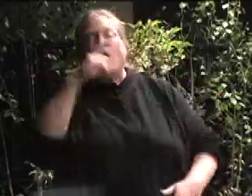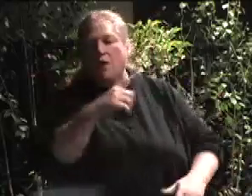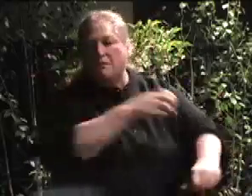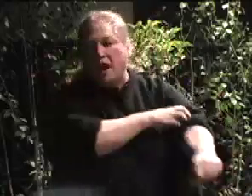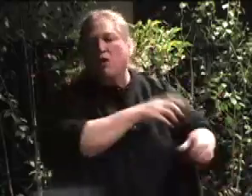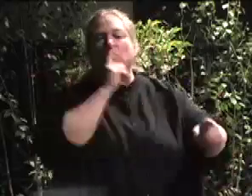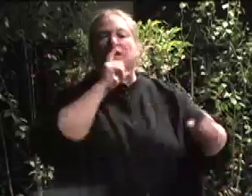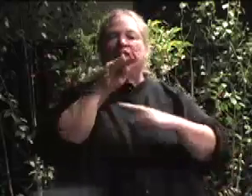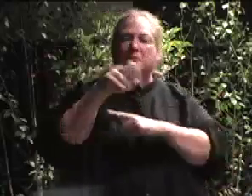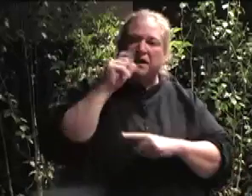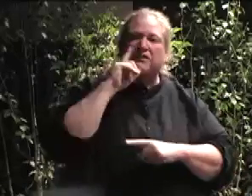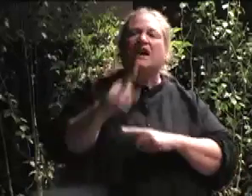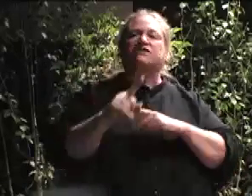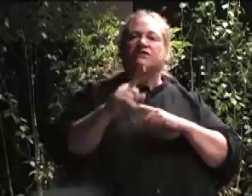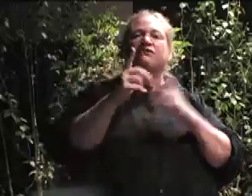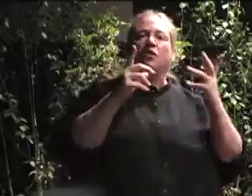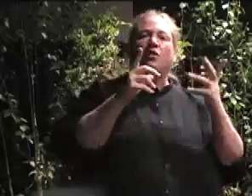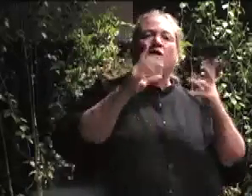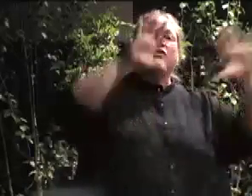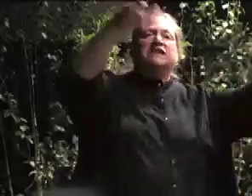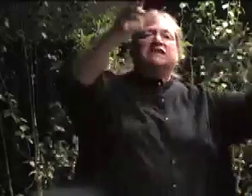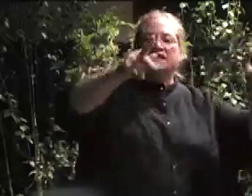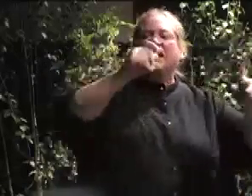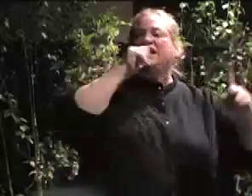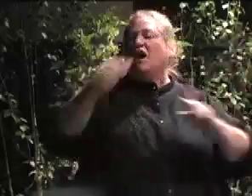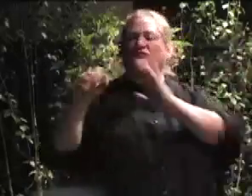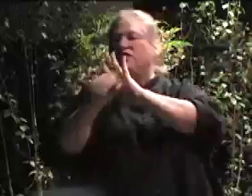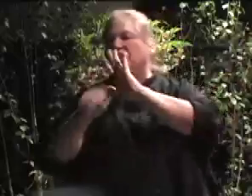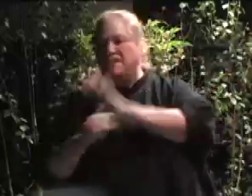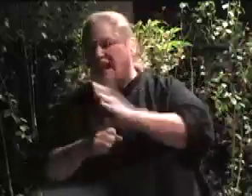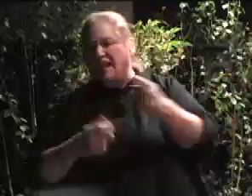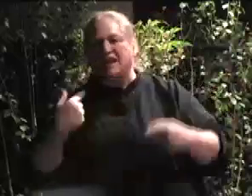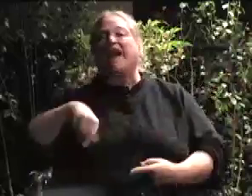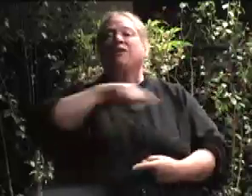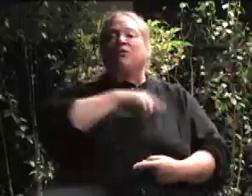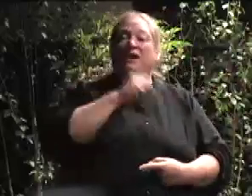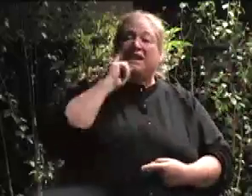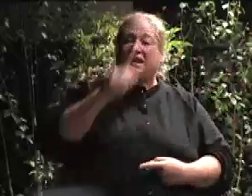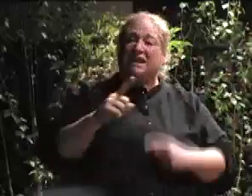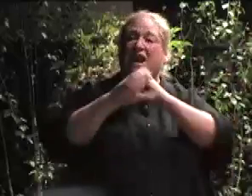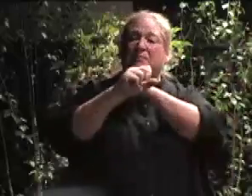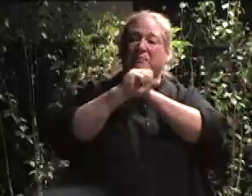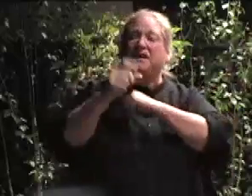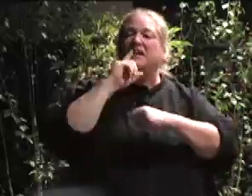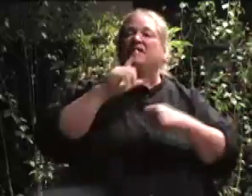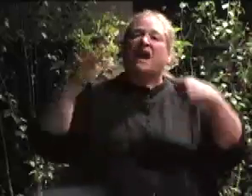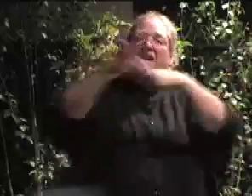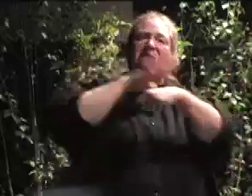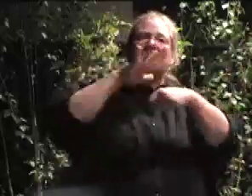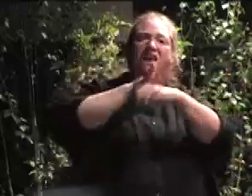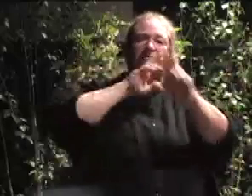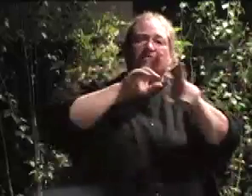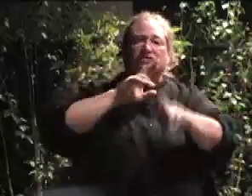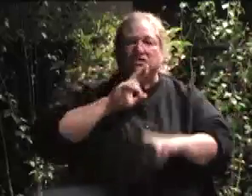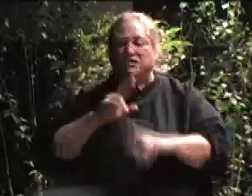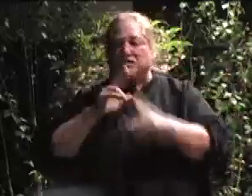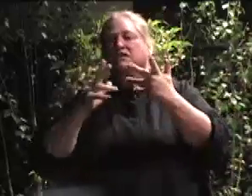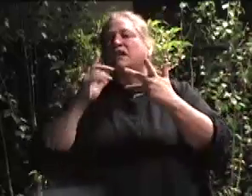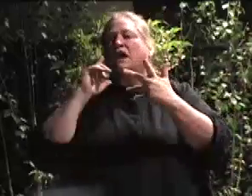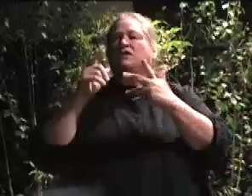state, not for the state. And we need a media that covers the movements, that creates static,